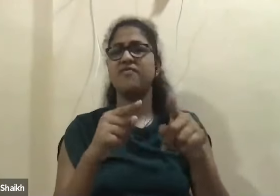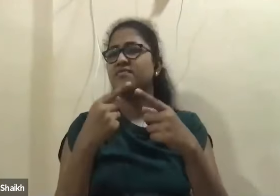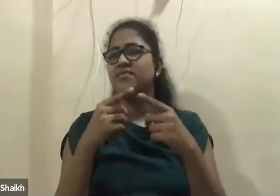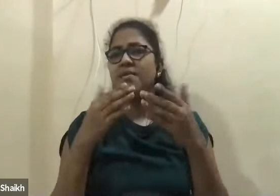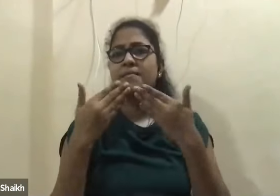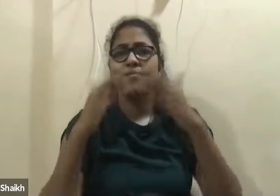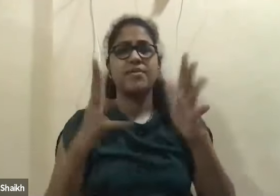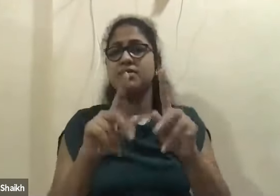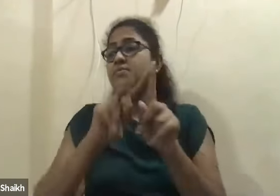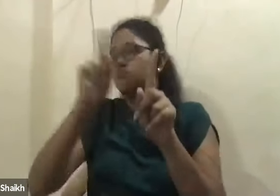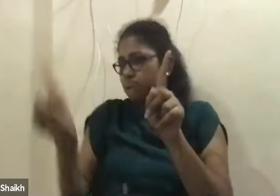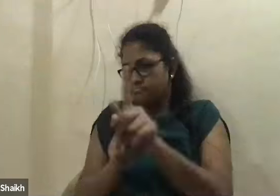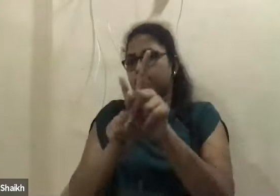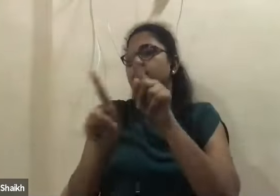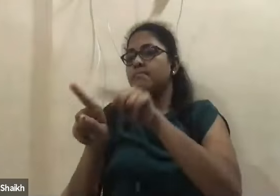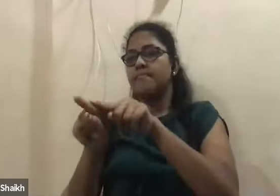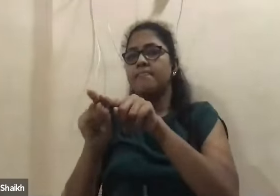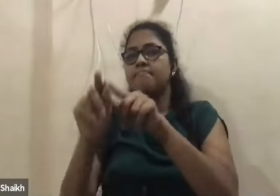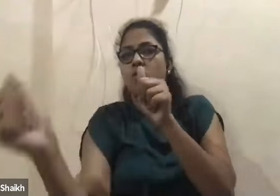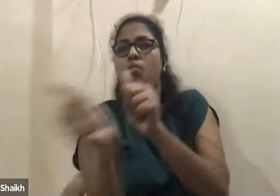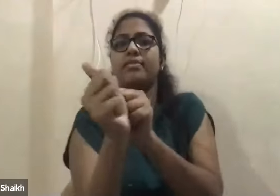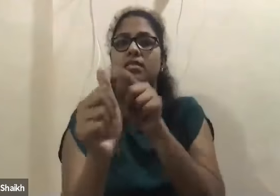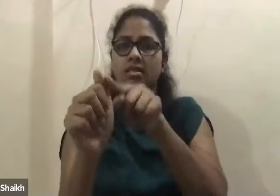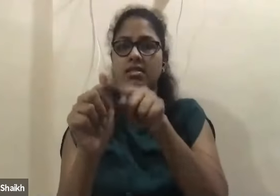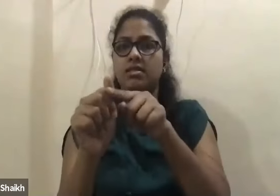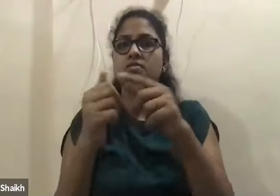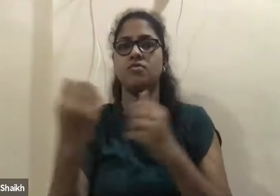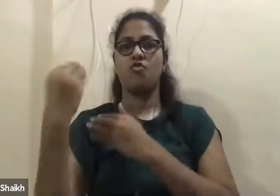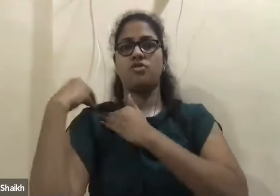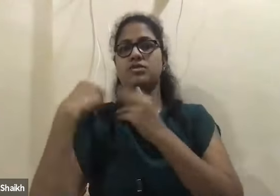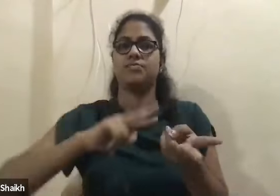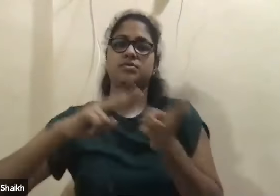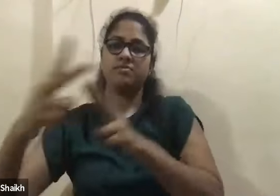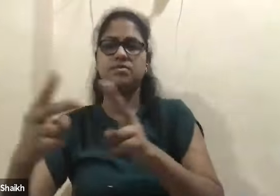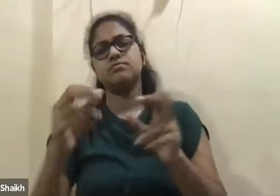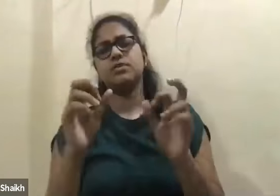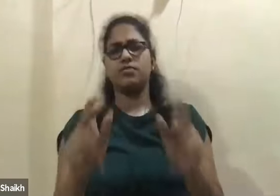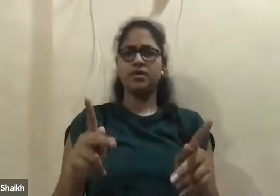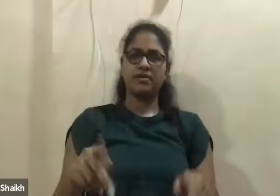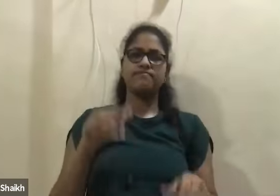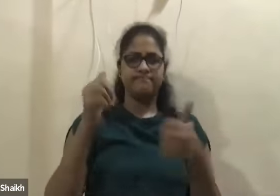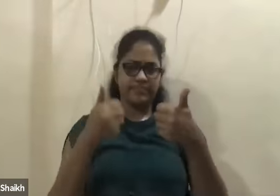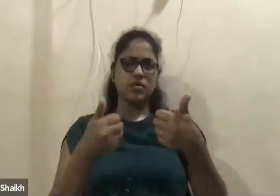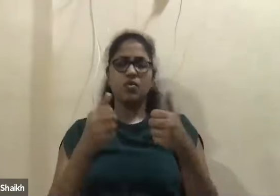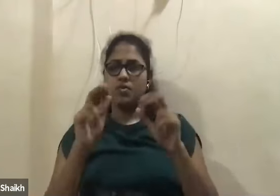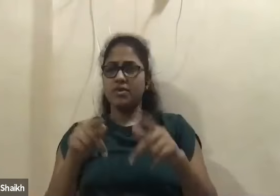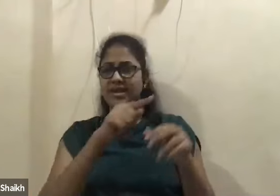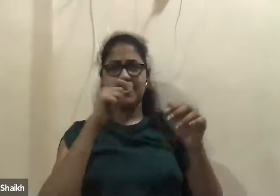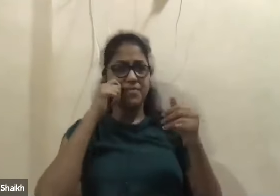speak for him. Okay. Right? So it's kind of a protection for him. Okay. All right. Yeah, that was the only thing, because